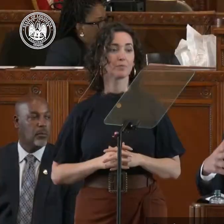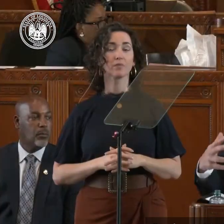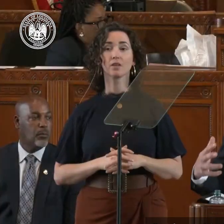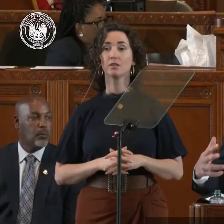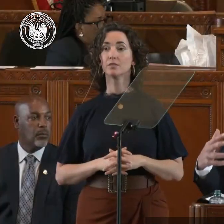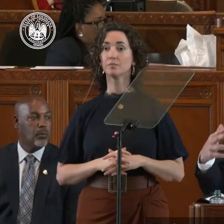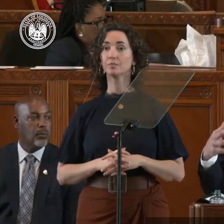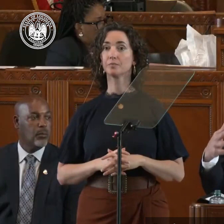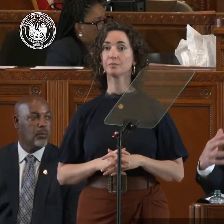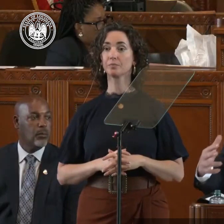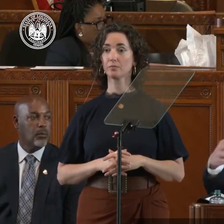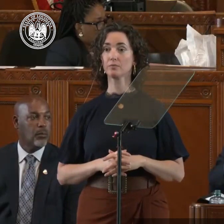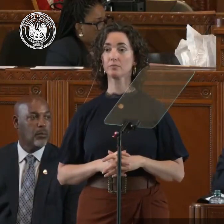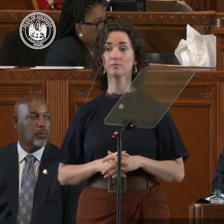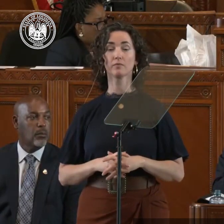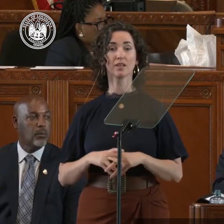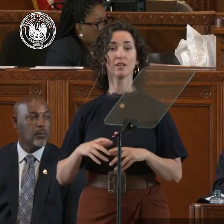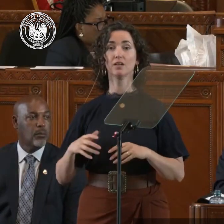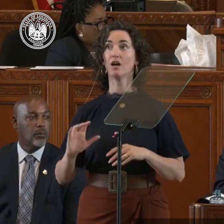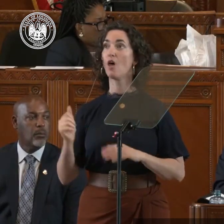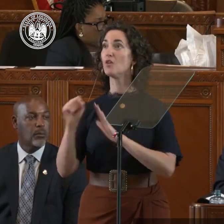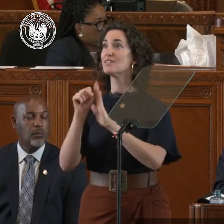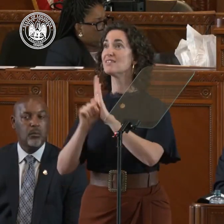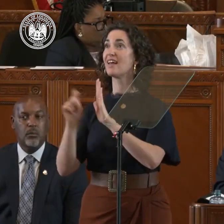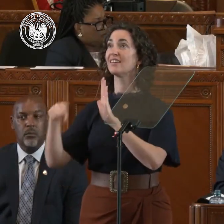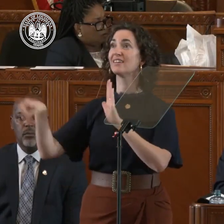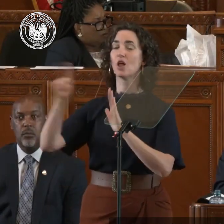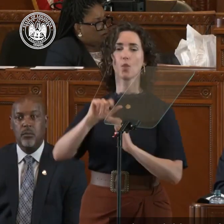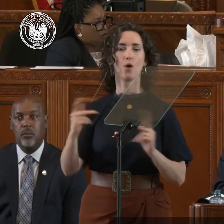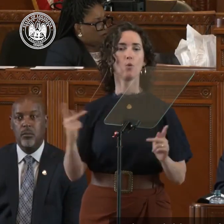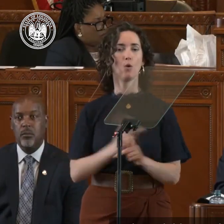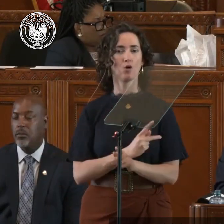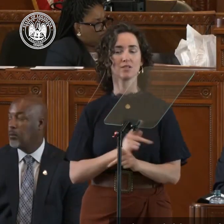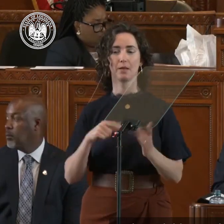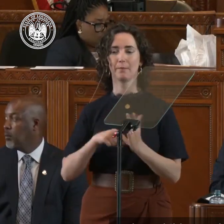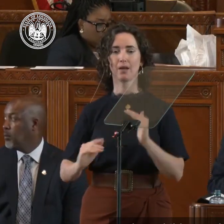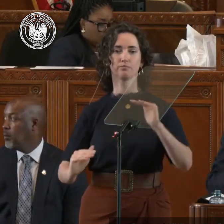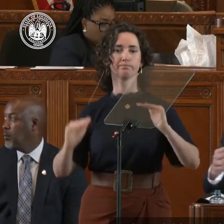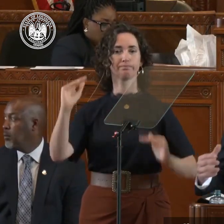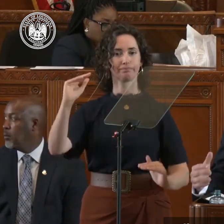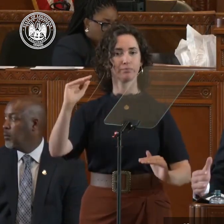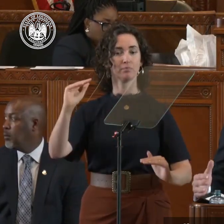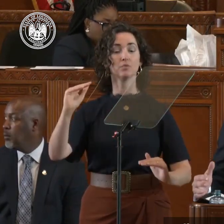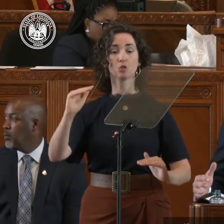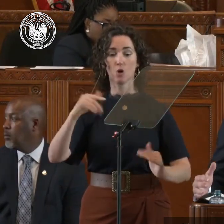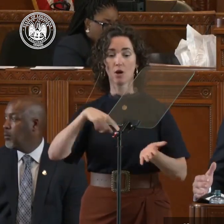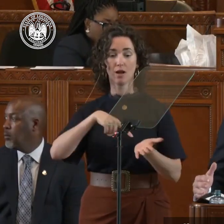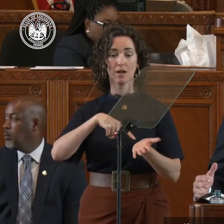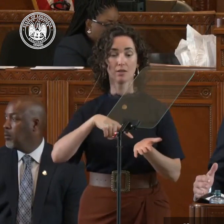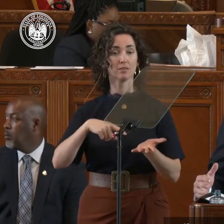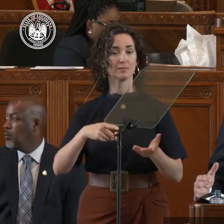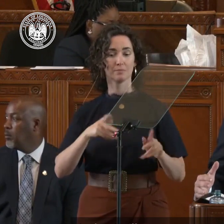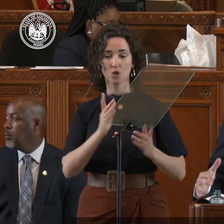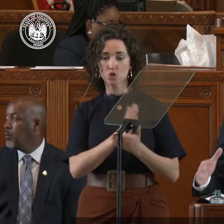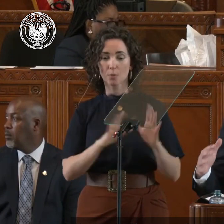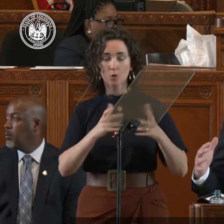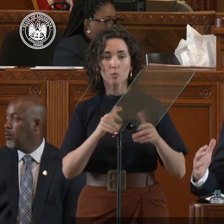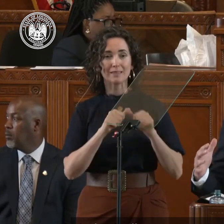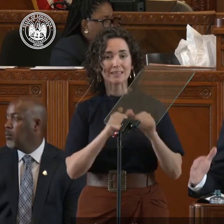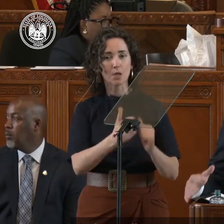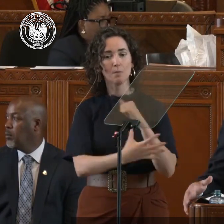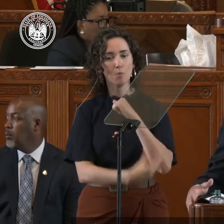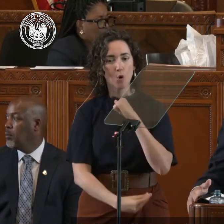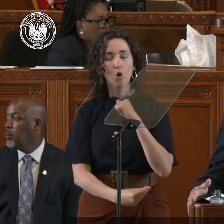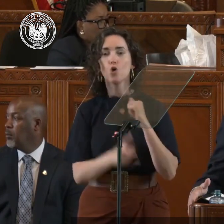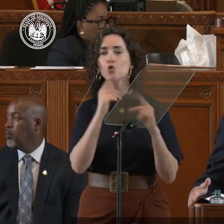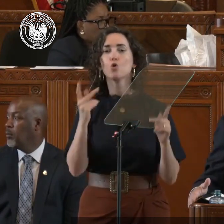our largest in the nation pay gap perpetuates poverty, and our children and our communities suffer as a result. And so I will once